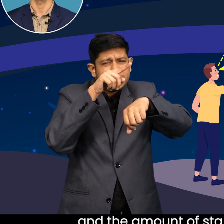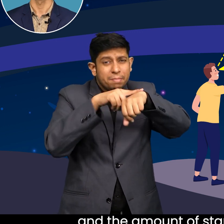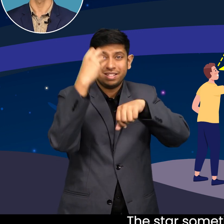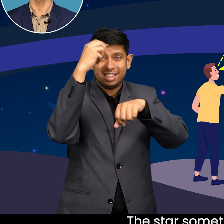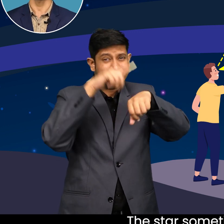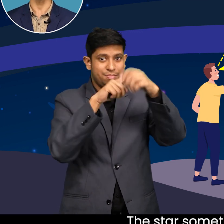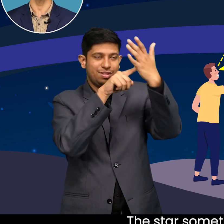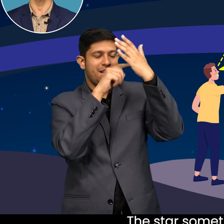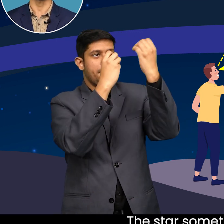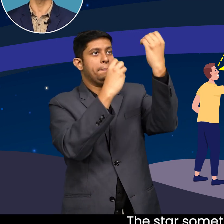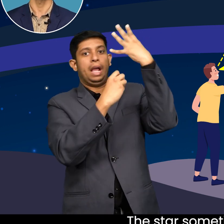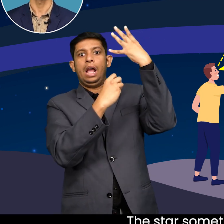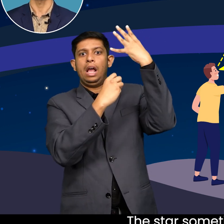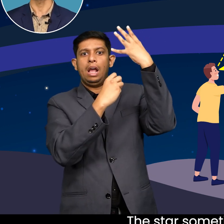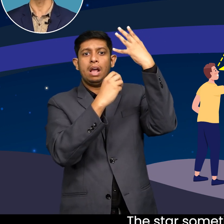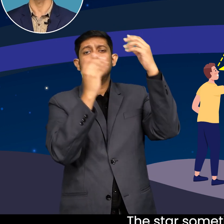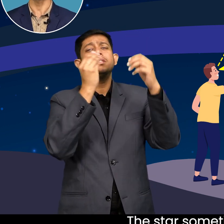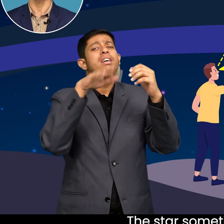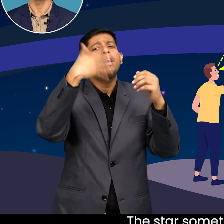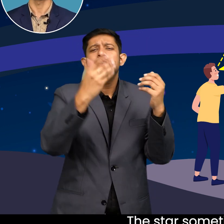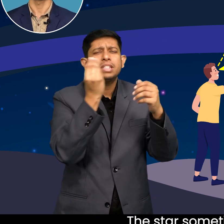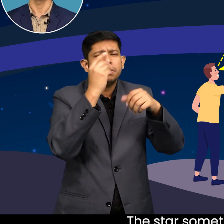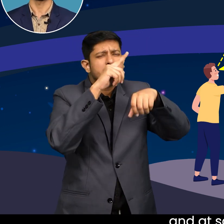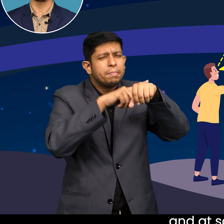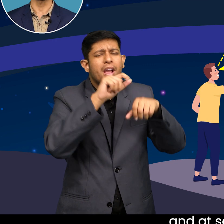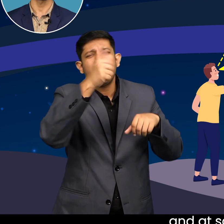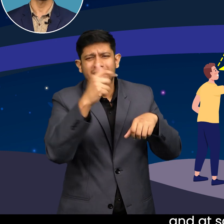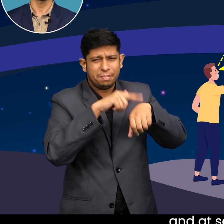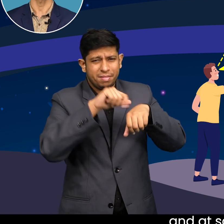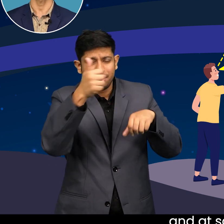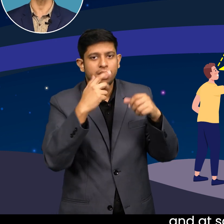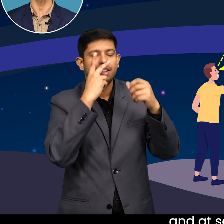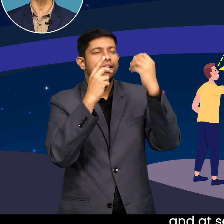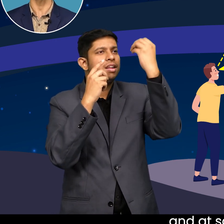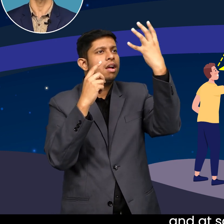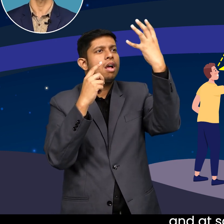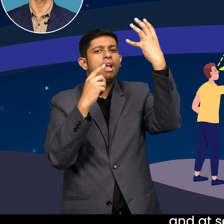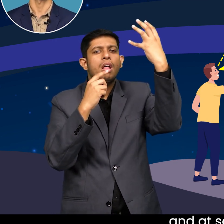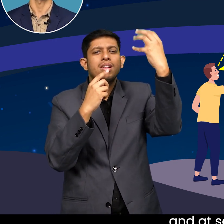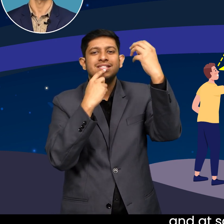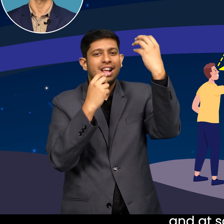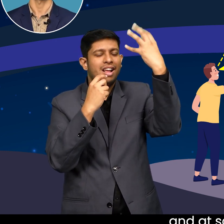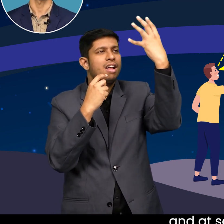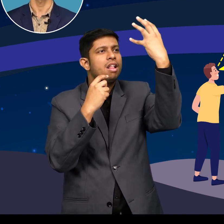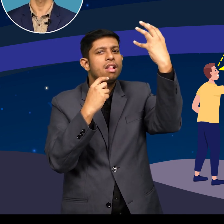The star sometimes appears brighter and at some other time